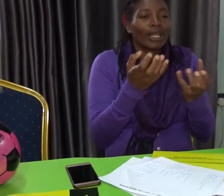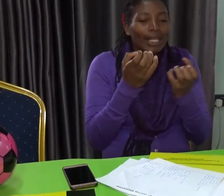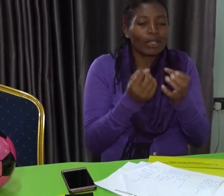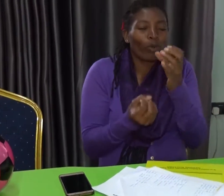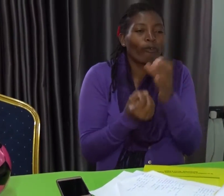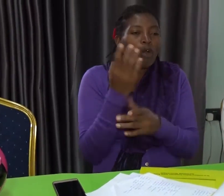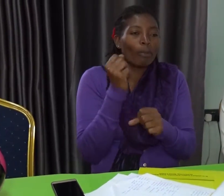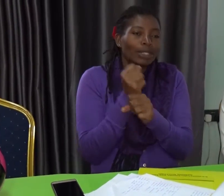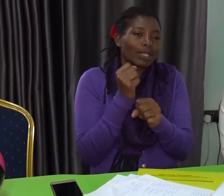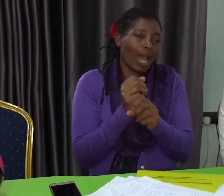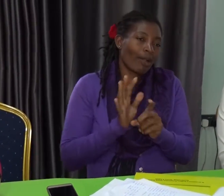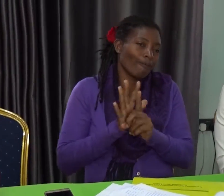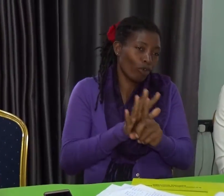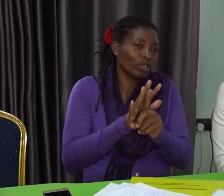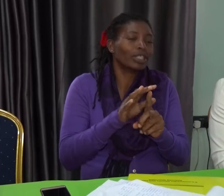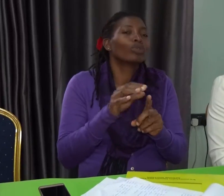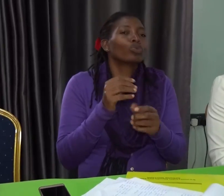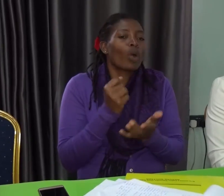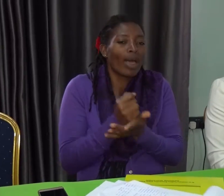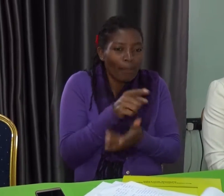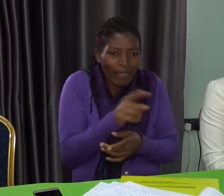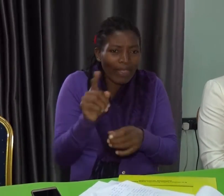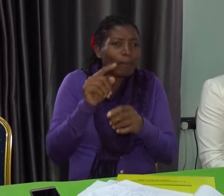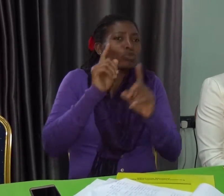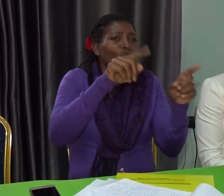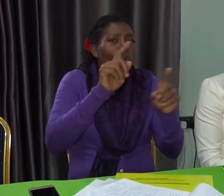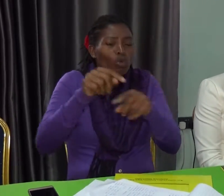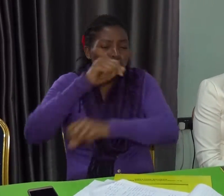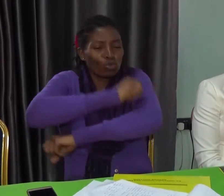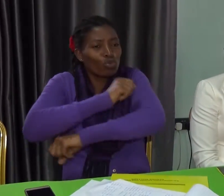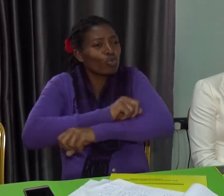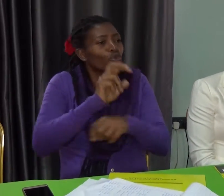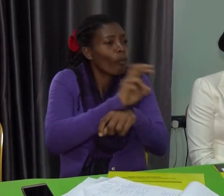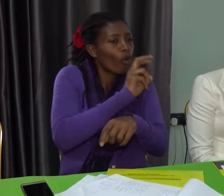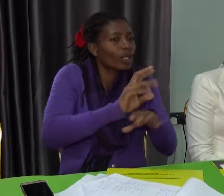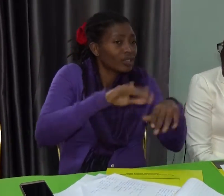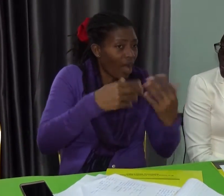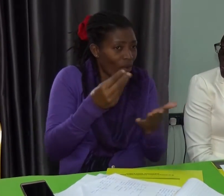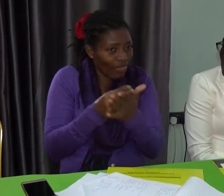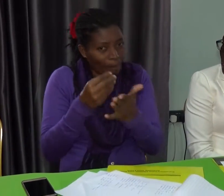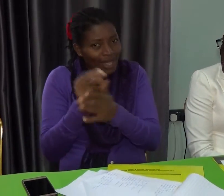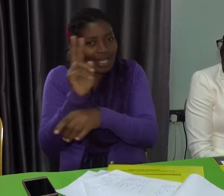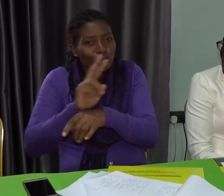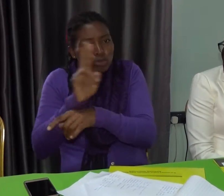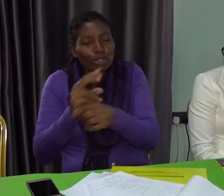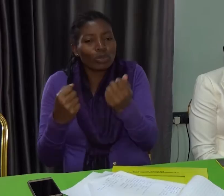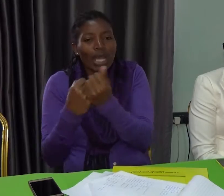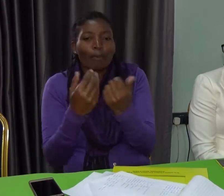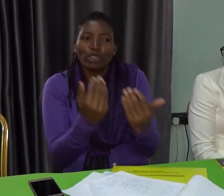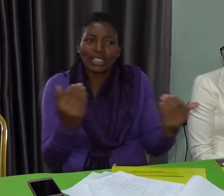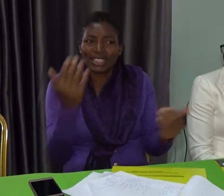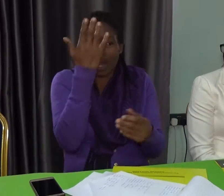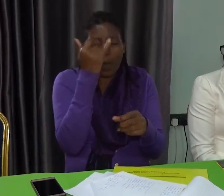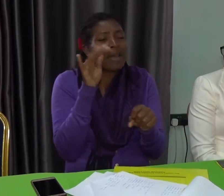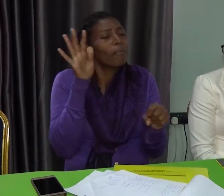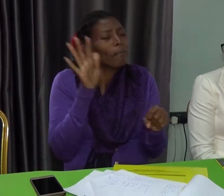special schools so that at least they can be able to reinforce the learners in the